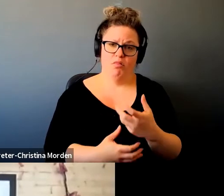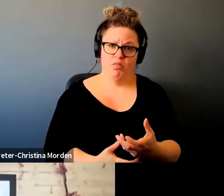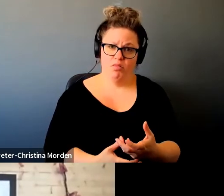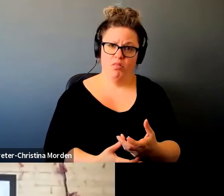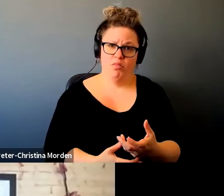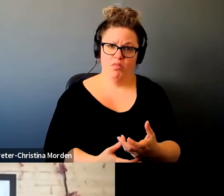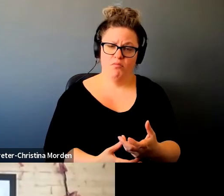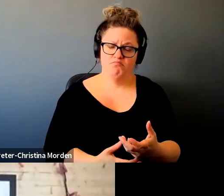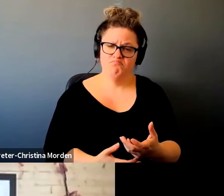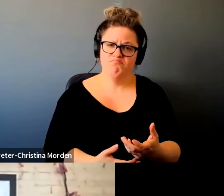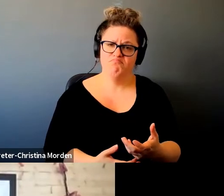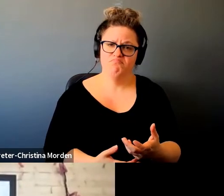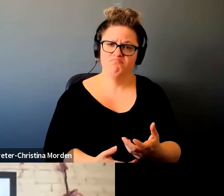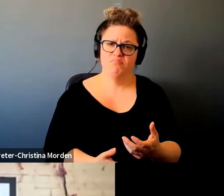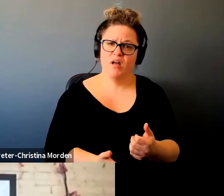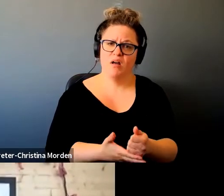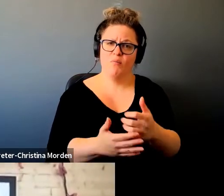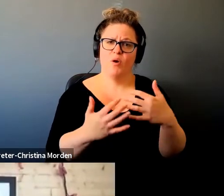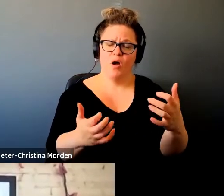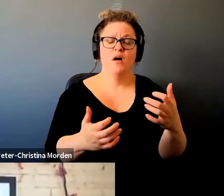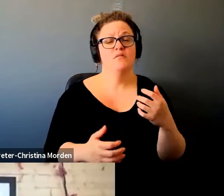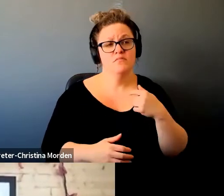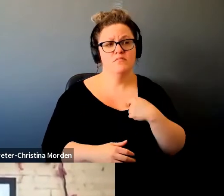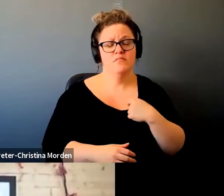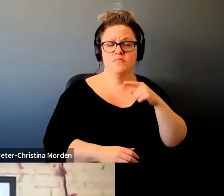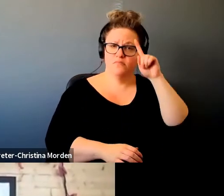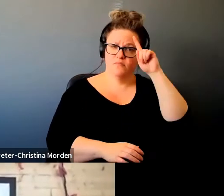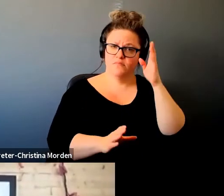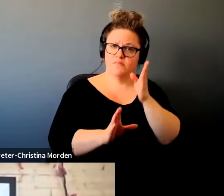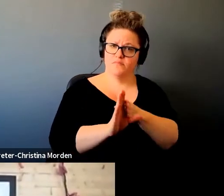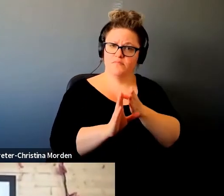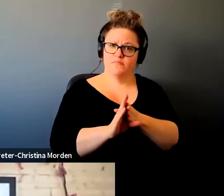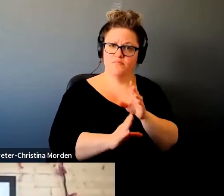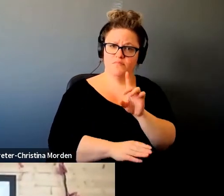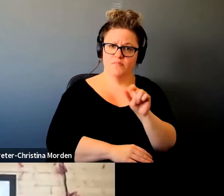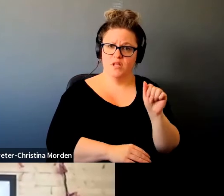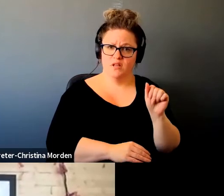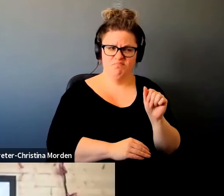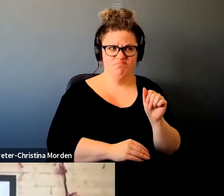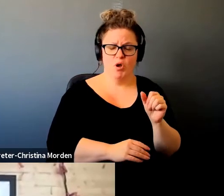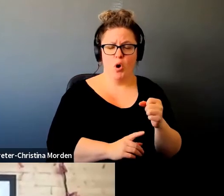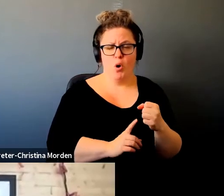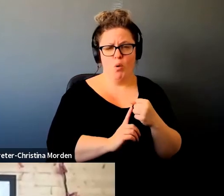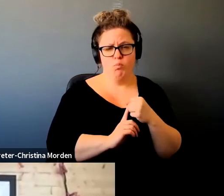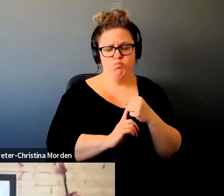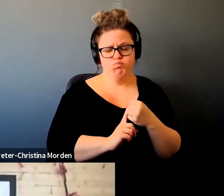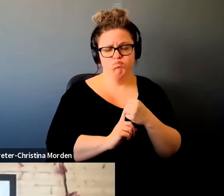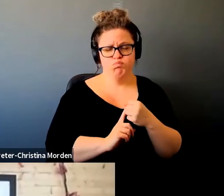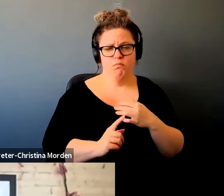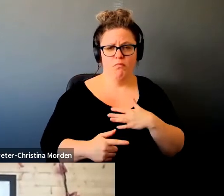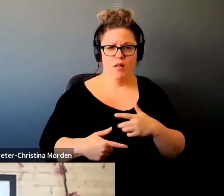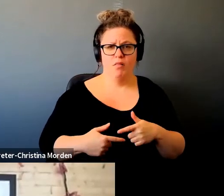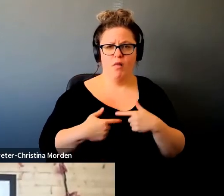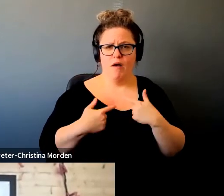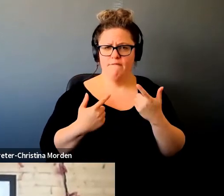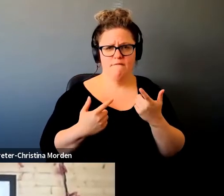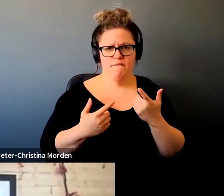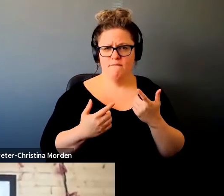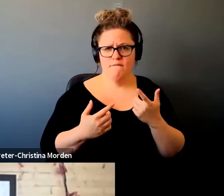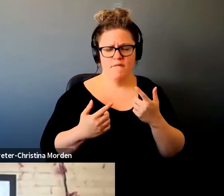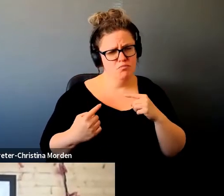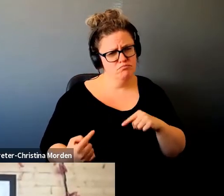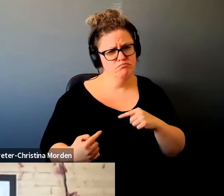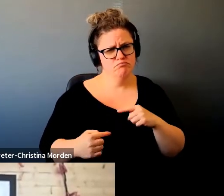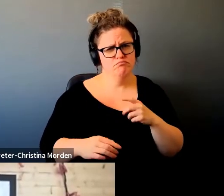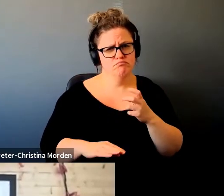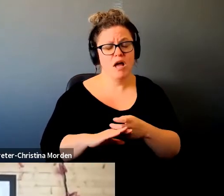have a psychiatric disability, it has affected my life in ongoing, really difficult, negative ways.